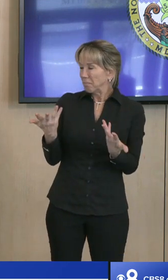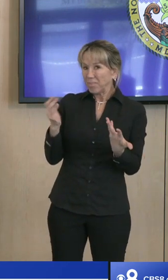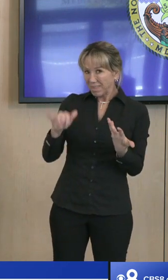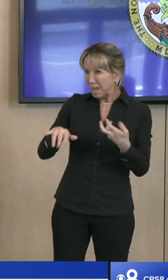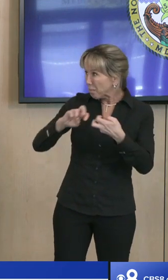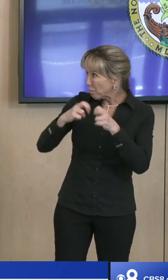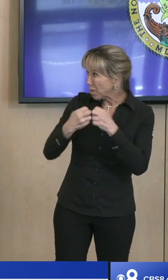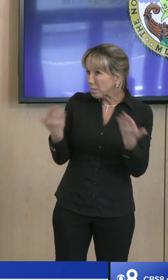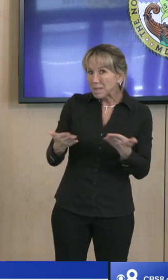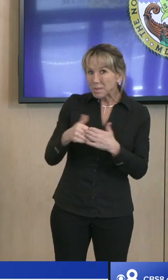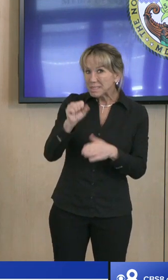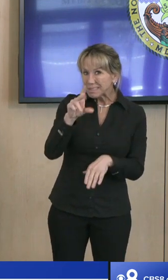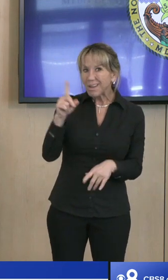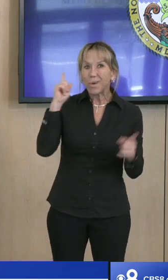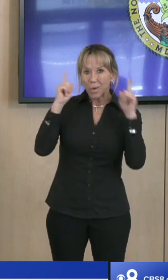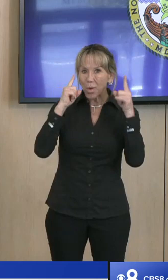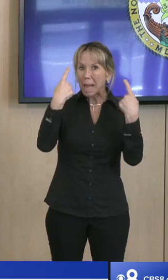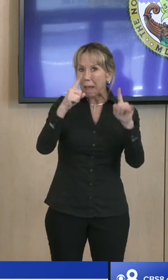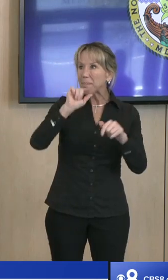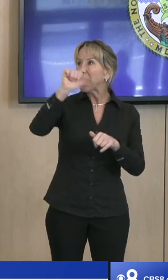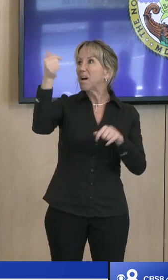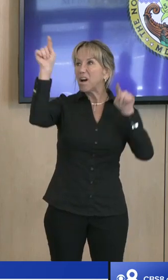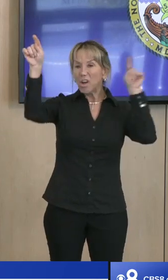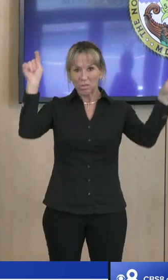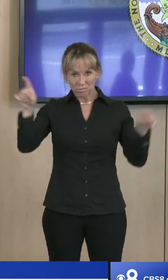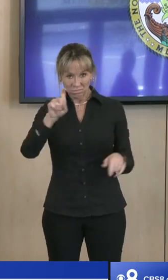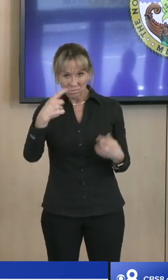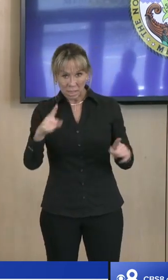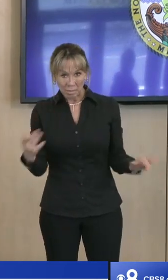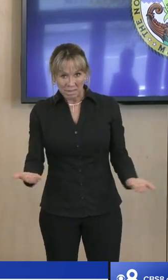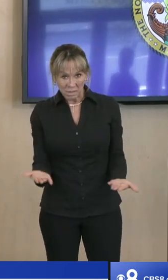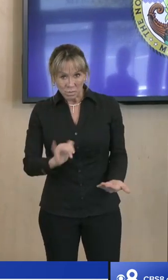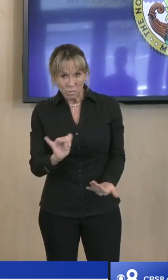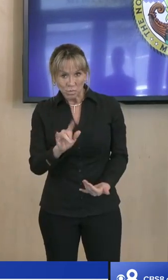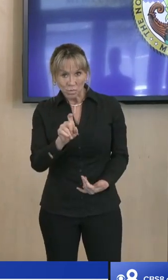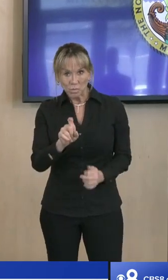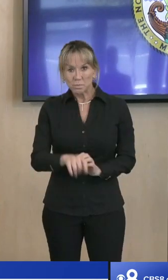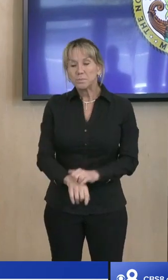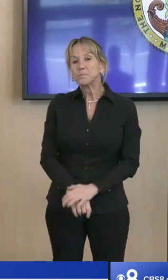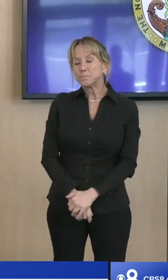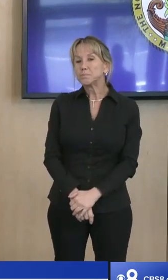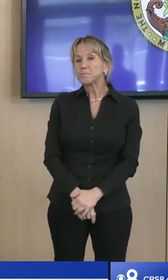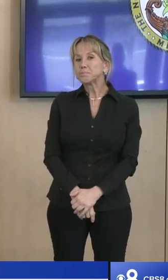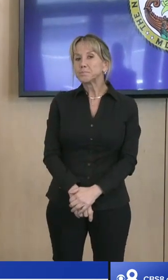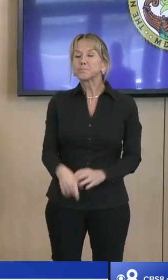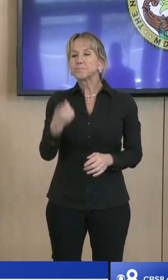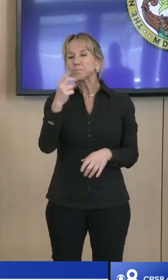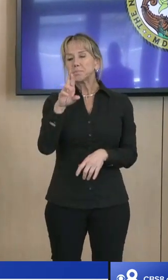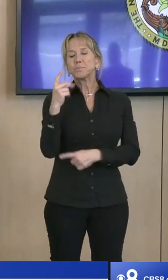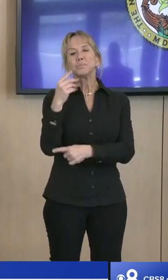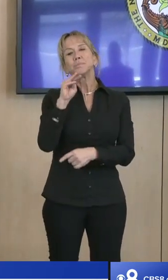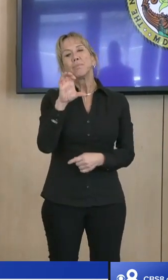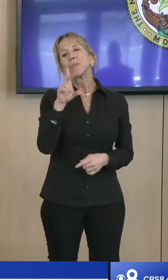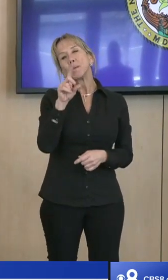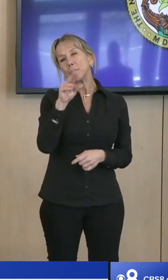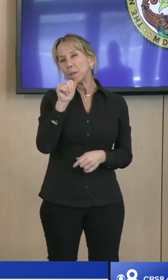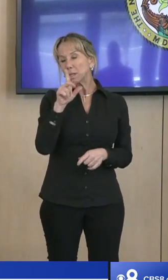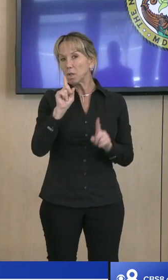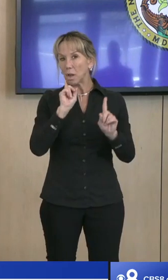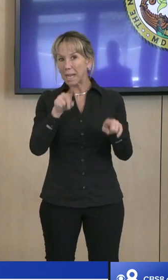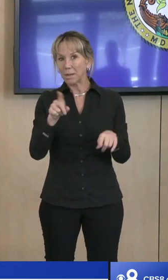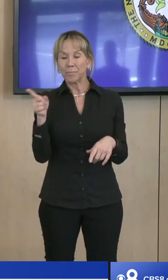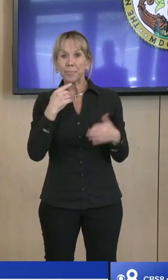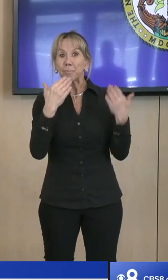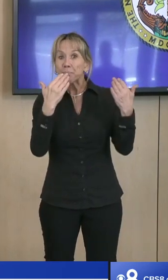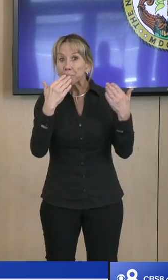here in San Diego? Are we seeing that? Dr. McDonald will answer that question. Thank you. Yeah, thank you for that question. We